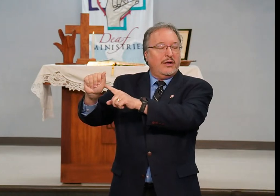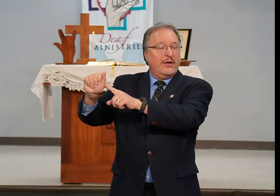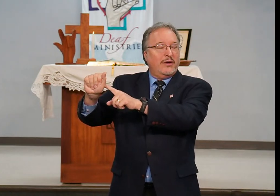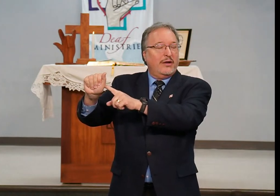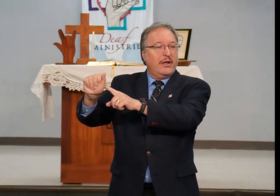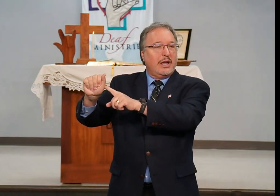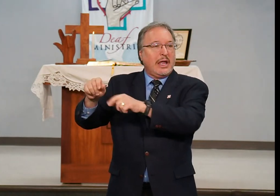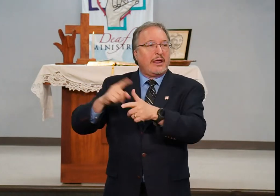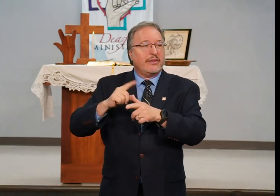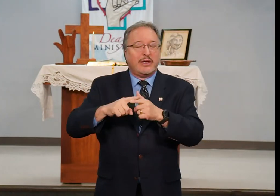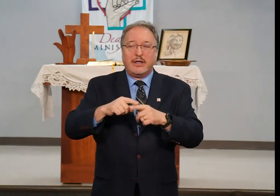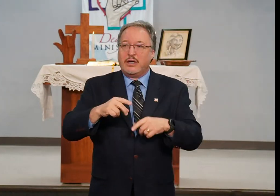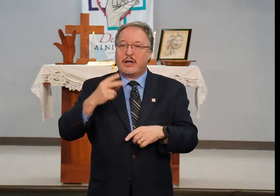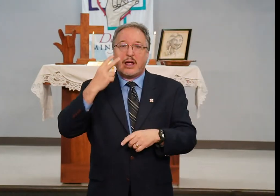Oklahoma.